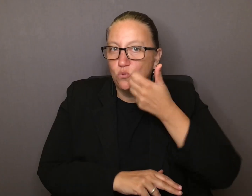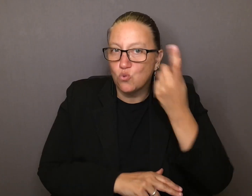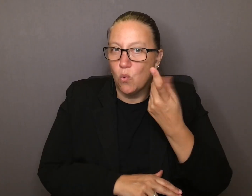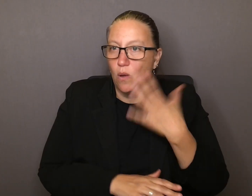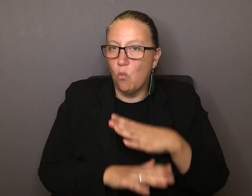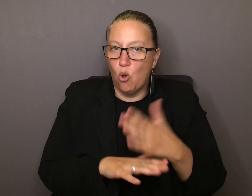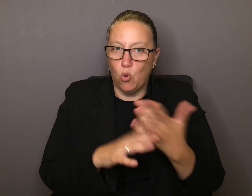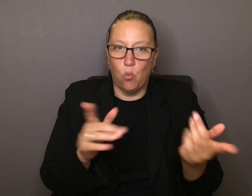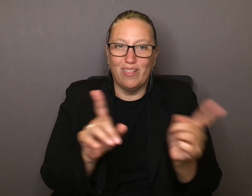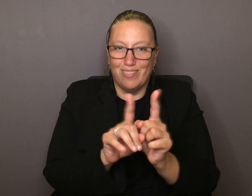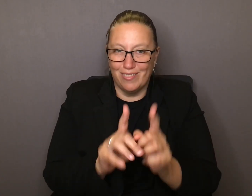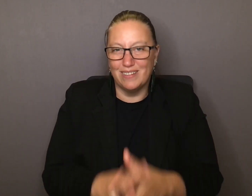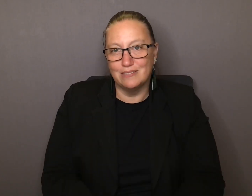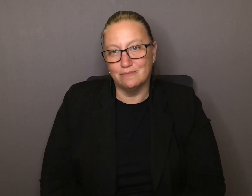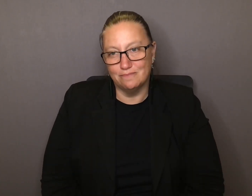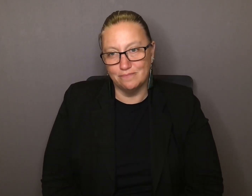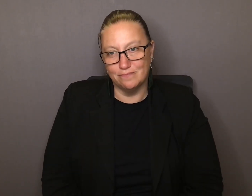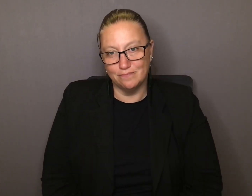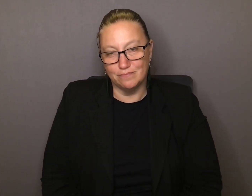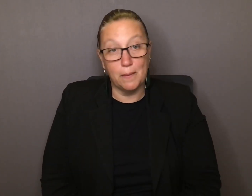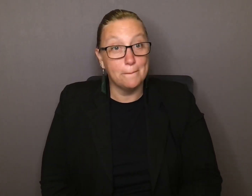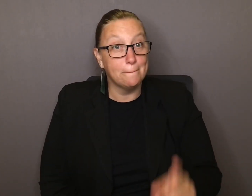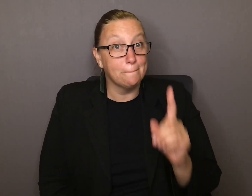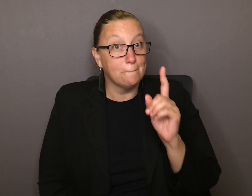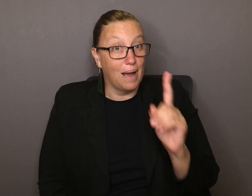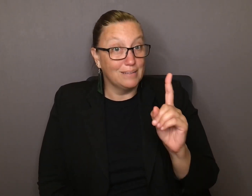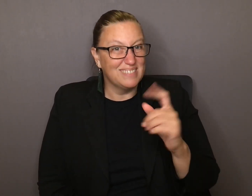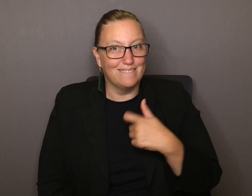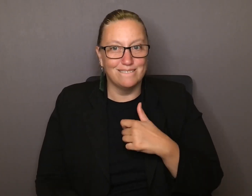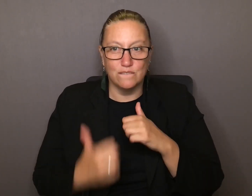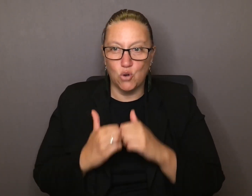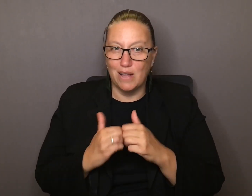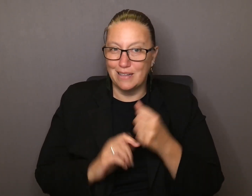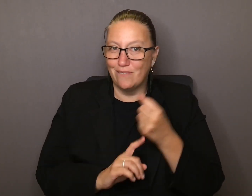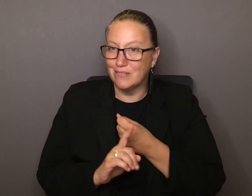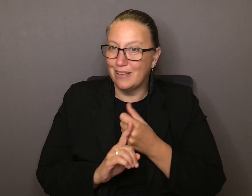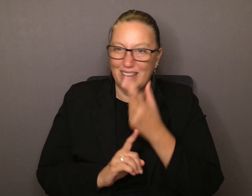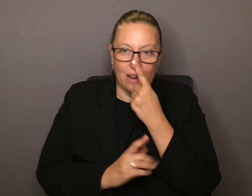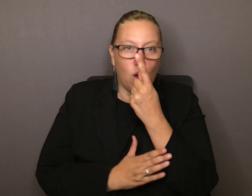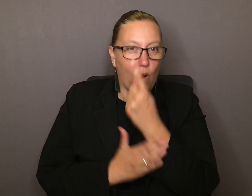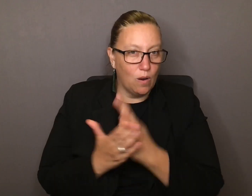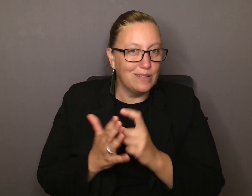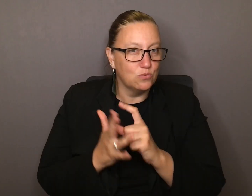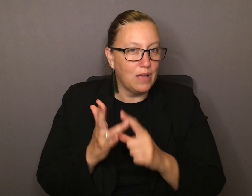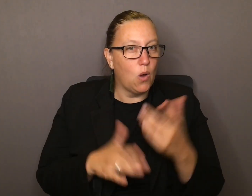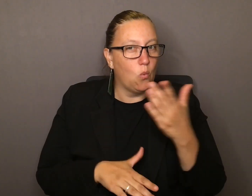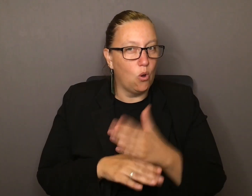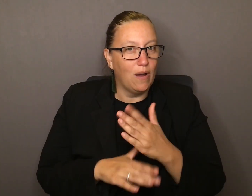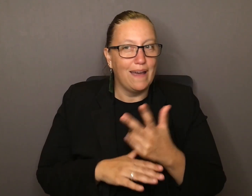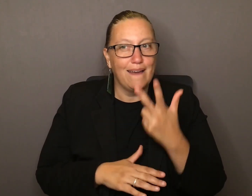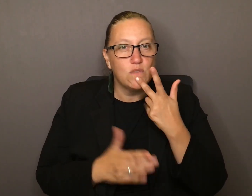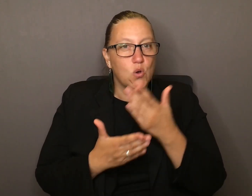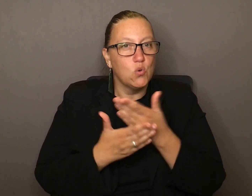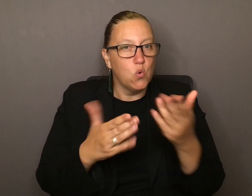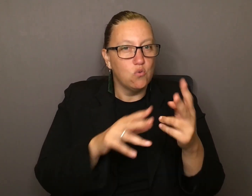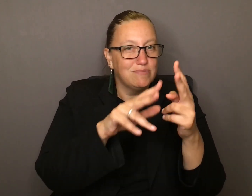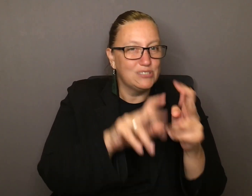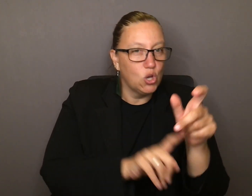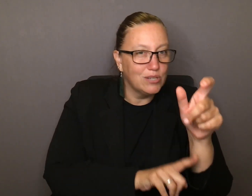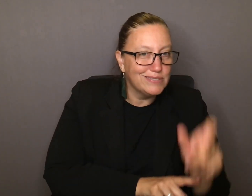alongside. But our friends in advocacy can only do this if researchers and policymakers alike take